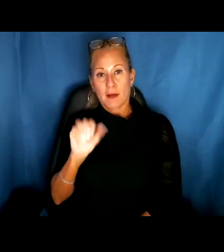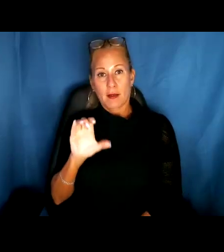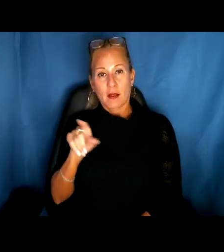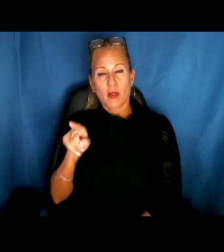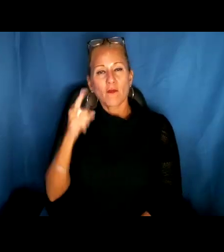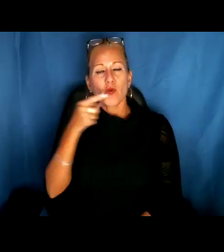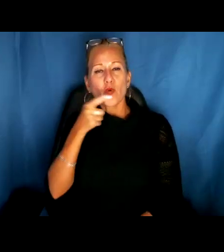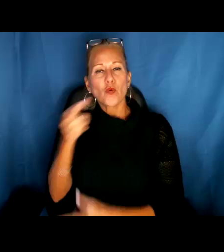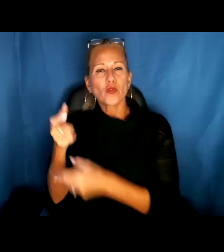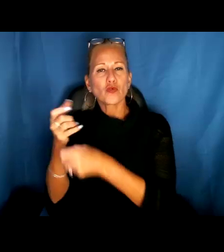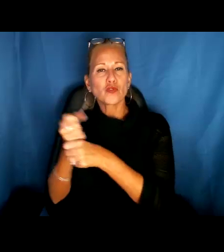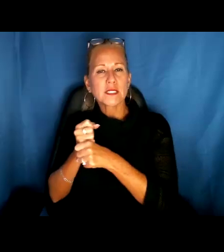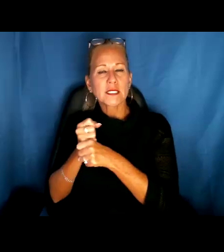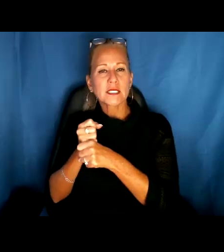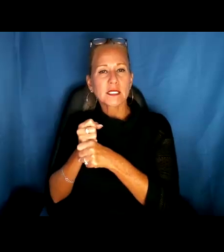those that receive